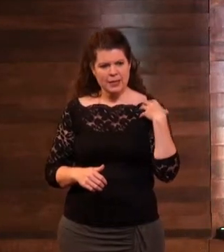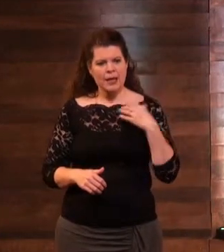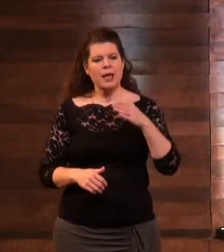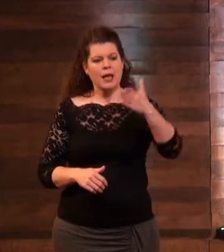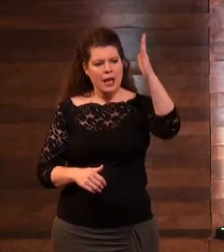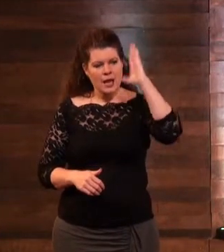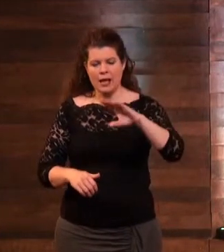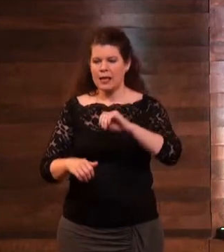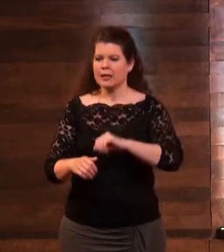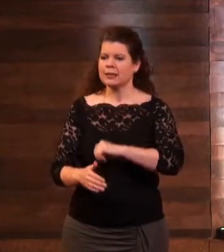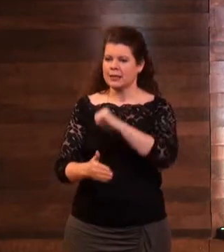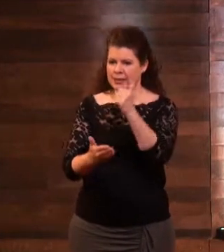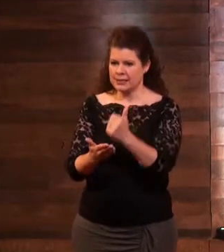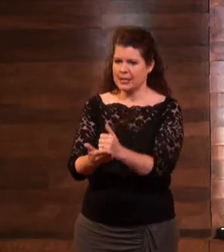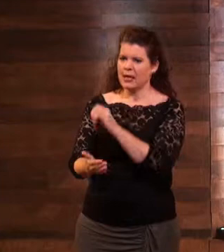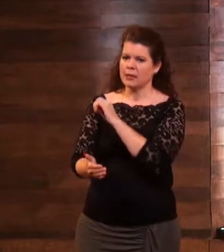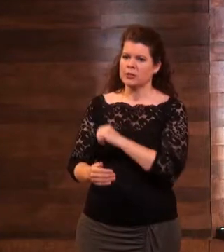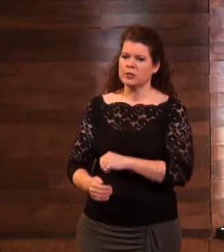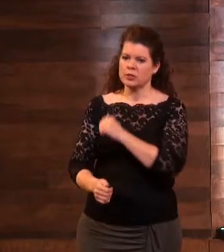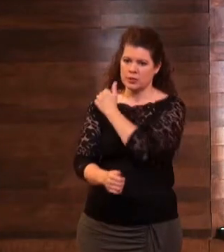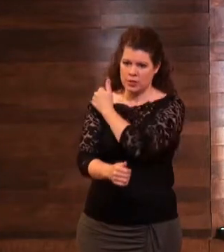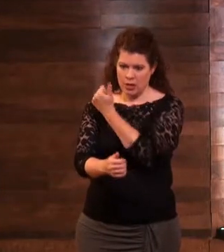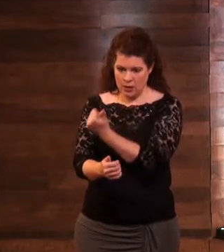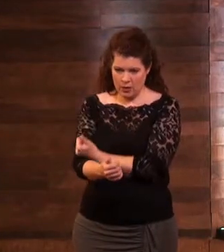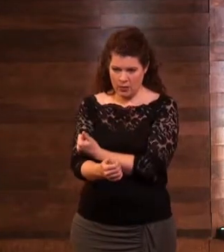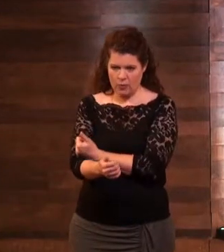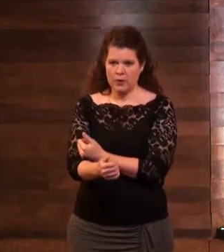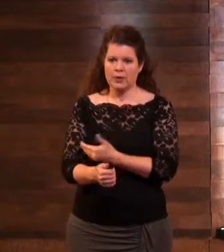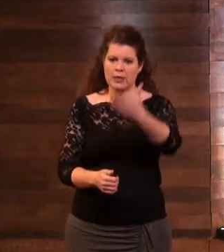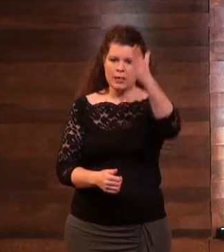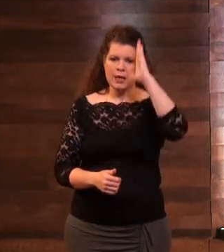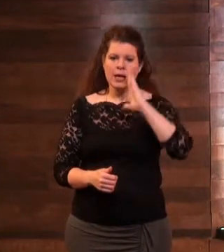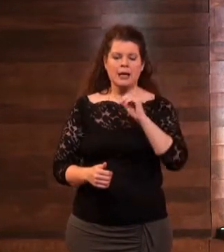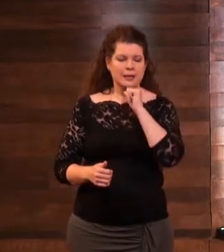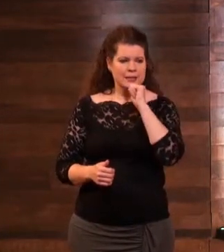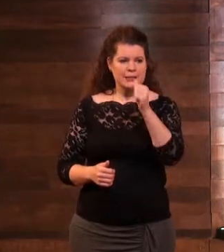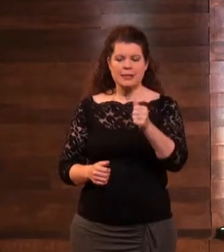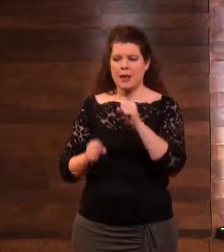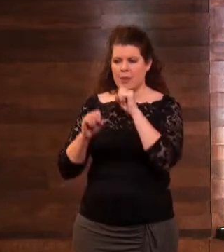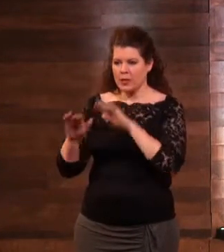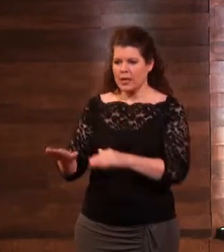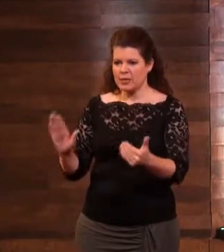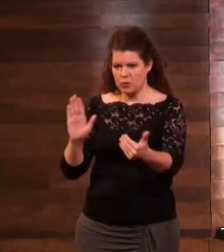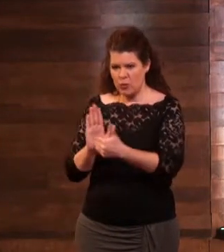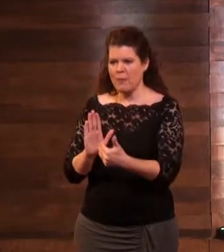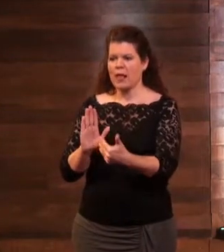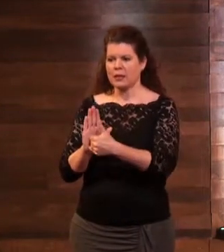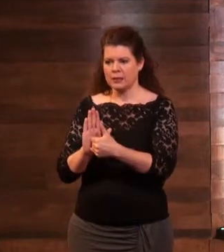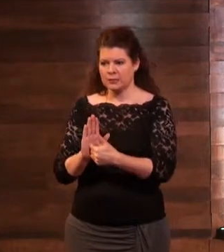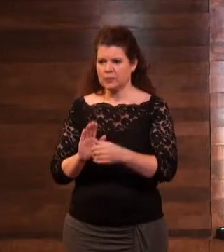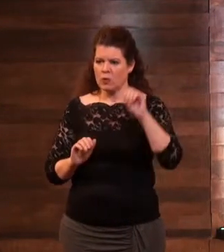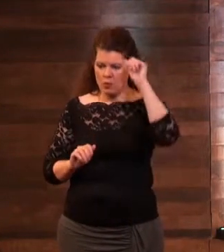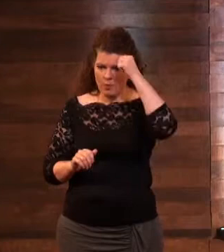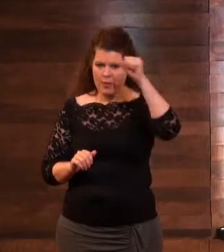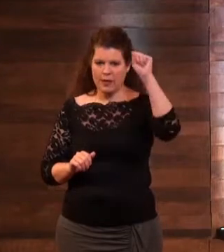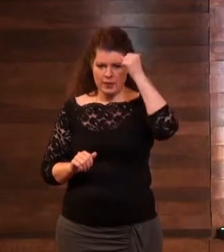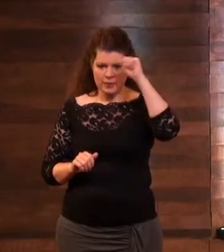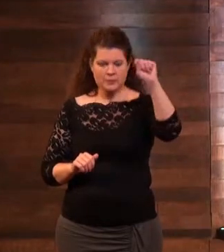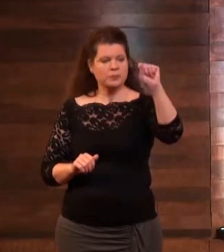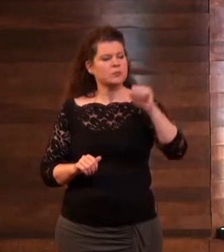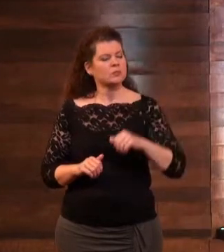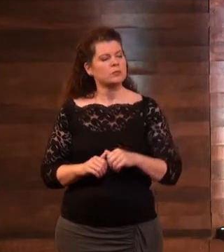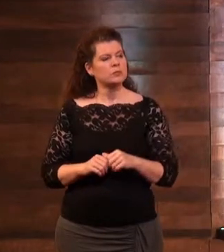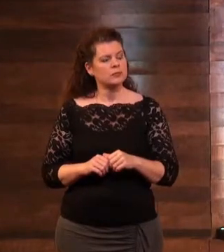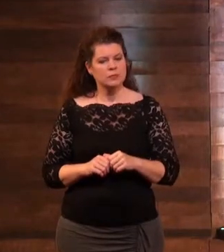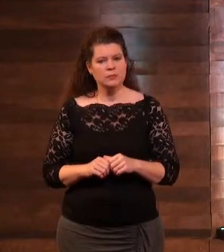authorities. He does not bless rebellion. Now, that doesn't mean you just keep your mouth shut and never say anything. If you see the boss making a bad call, you